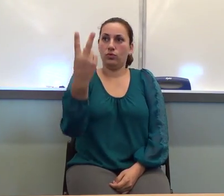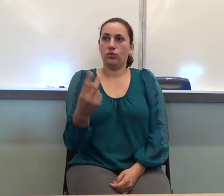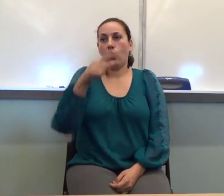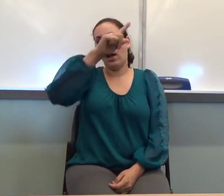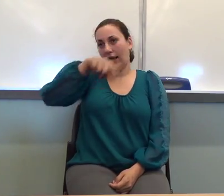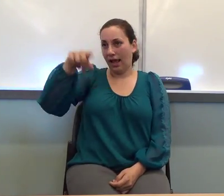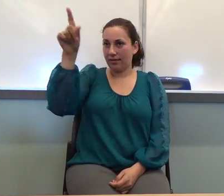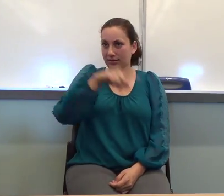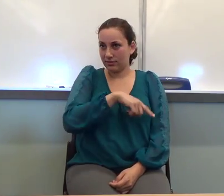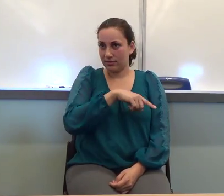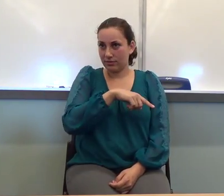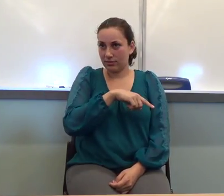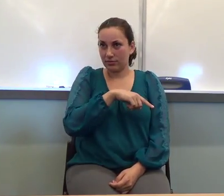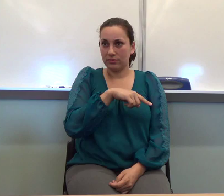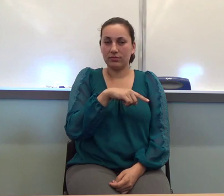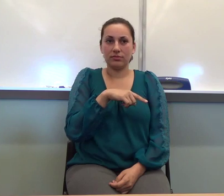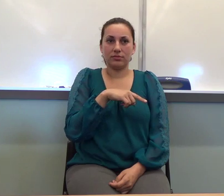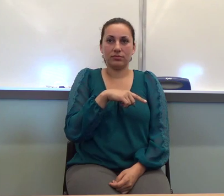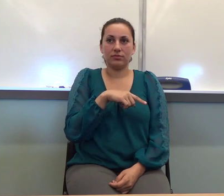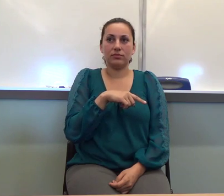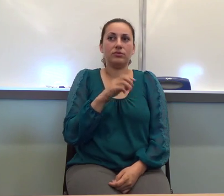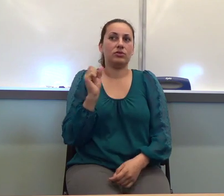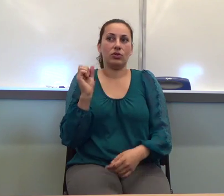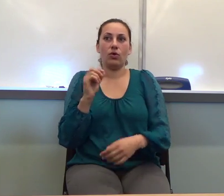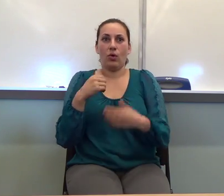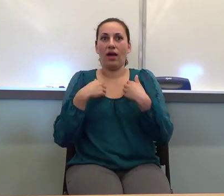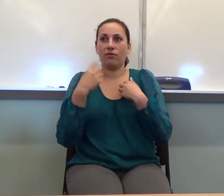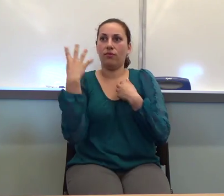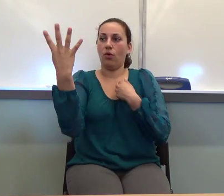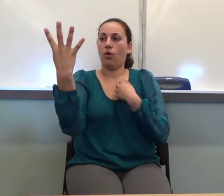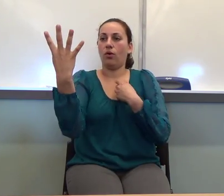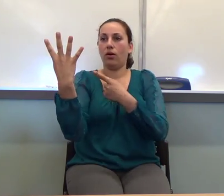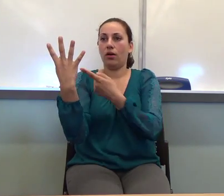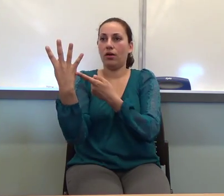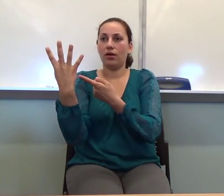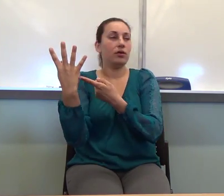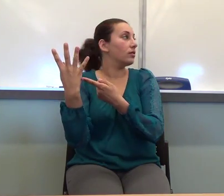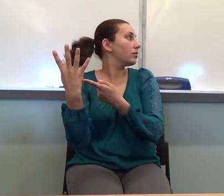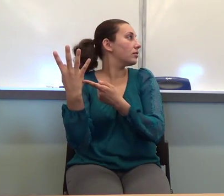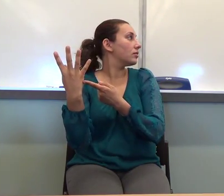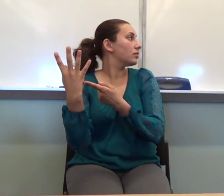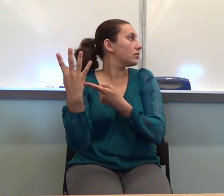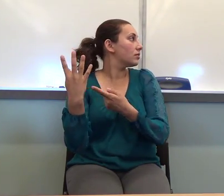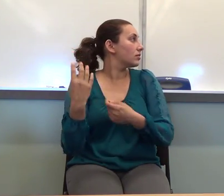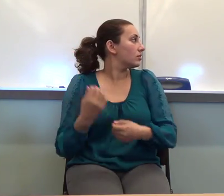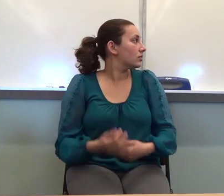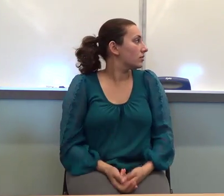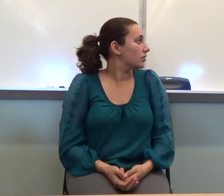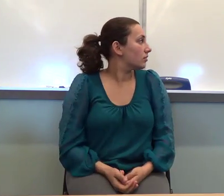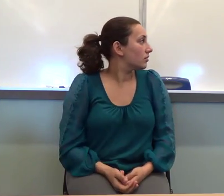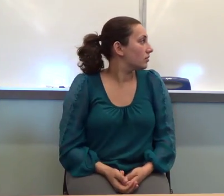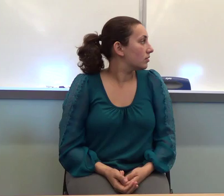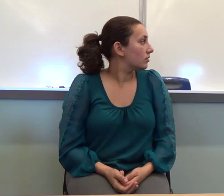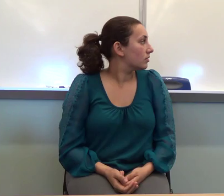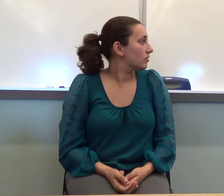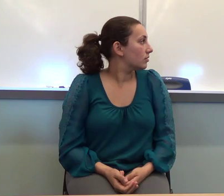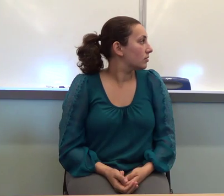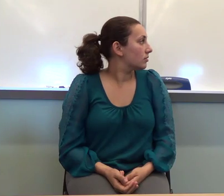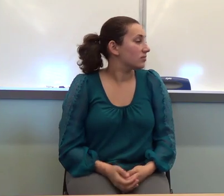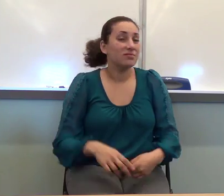that's as much as it's common to both top and bottom. Everything else is not common. So the only thing you can divide into top and bottom is 4,